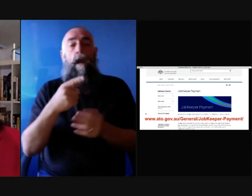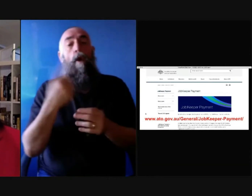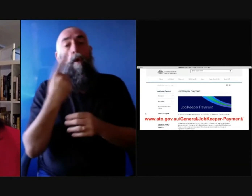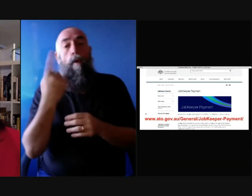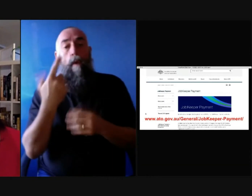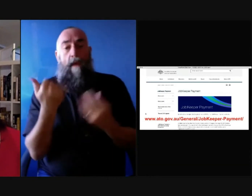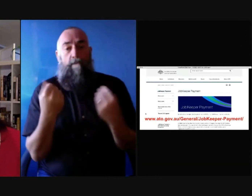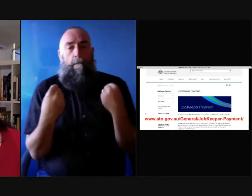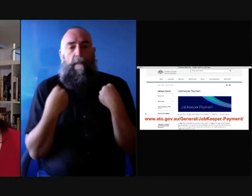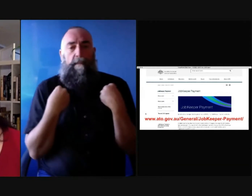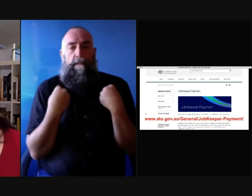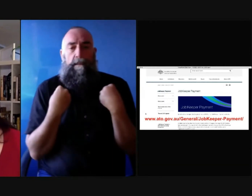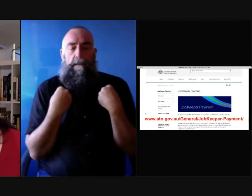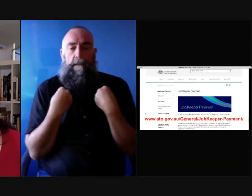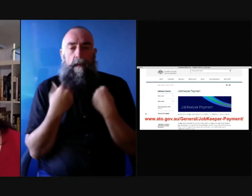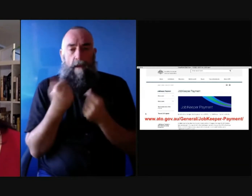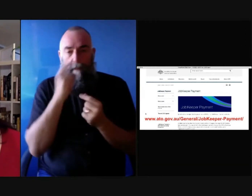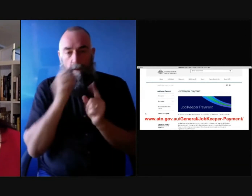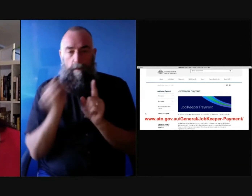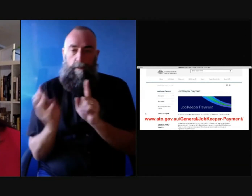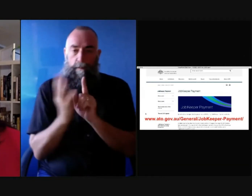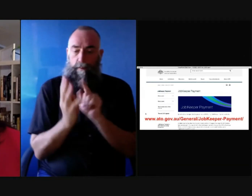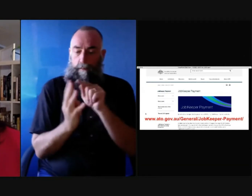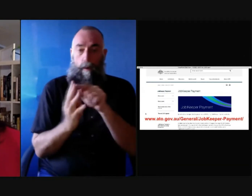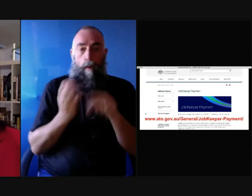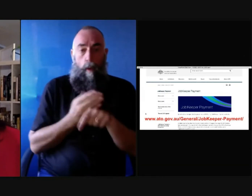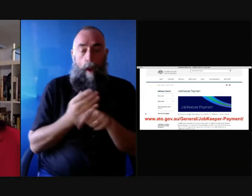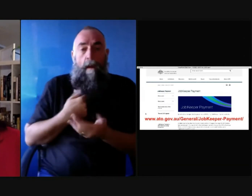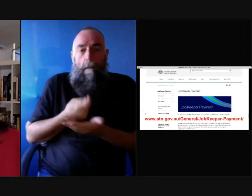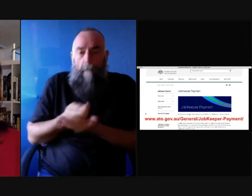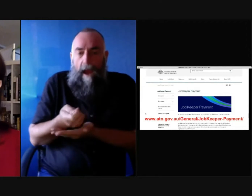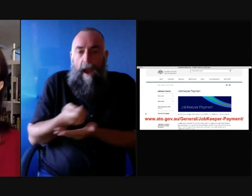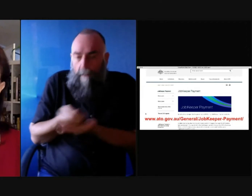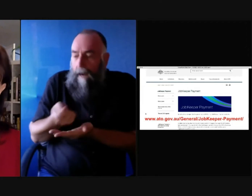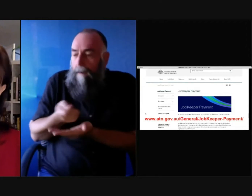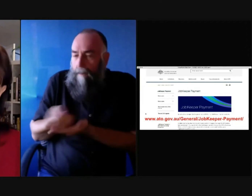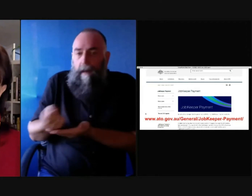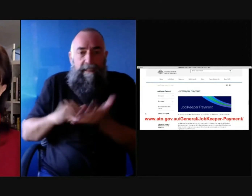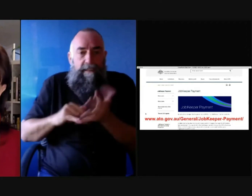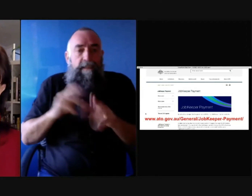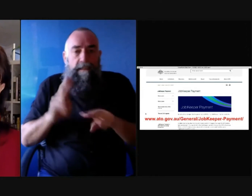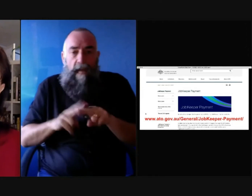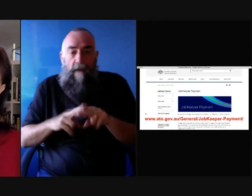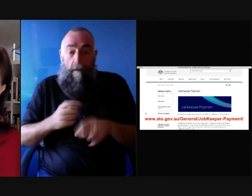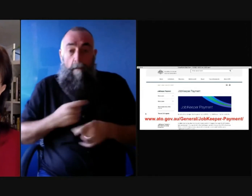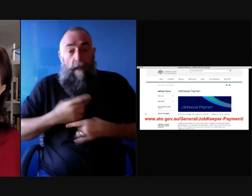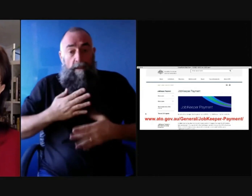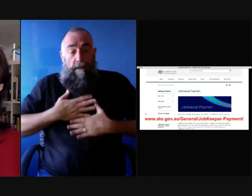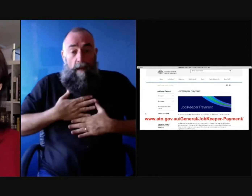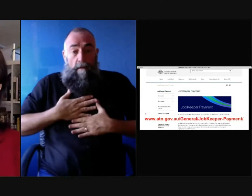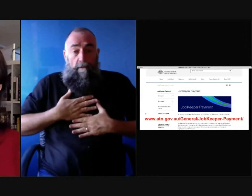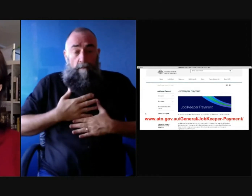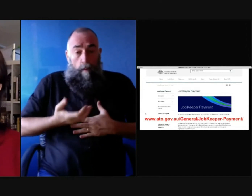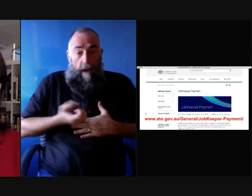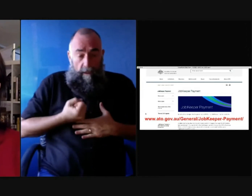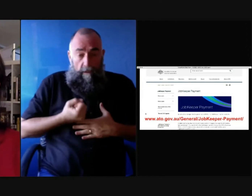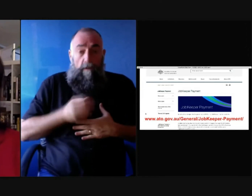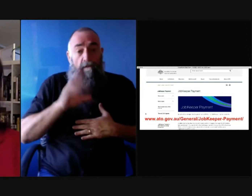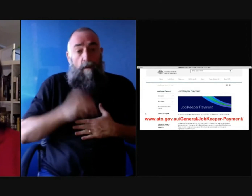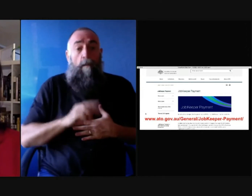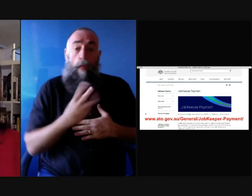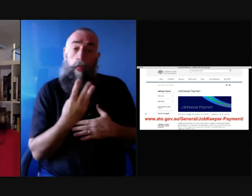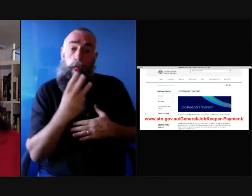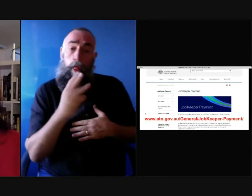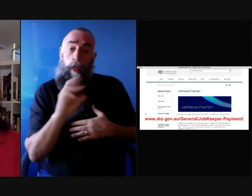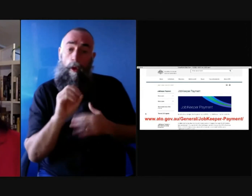employees. If you have been paying your staff and yourself since the 30th of March, you